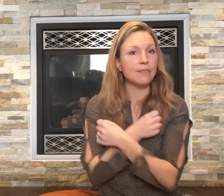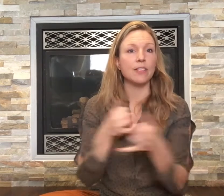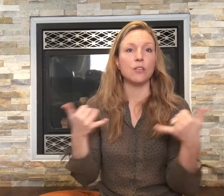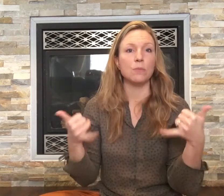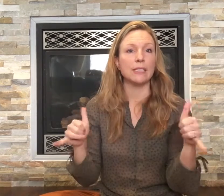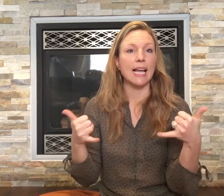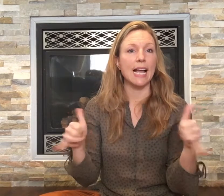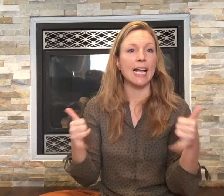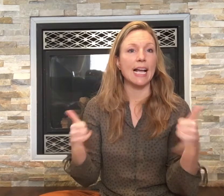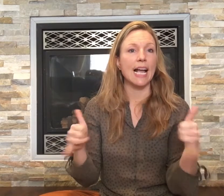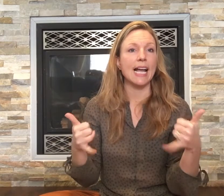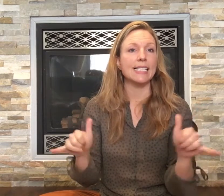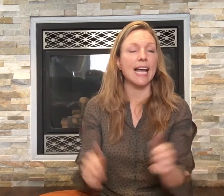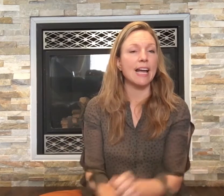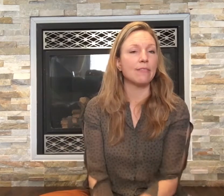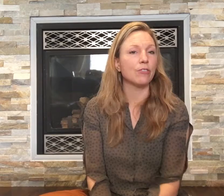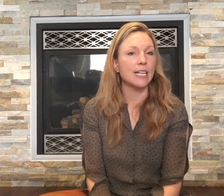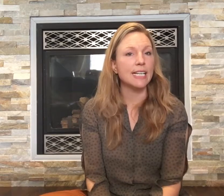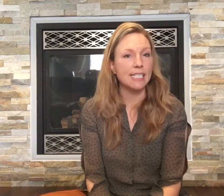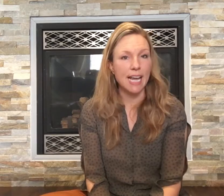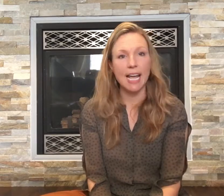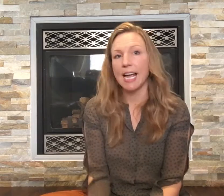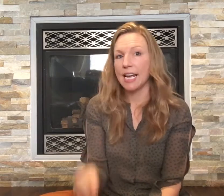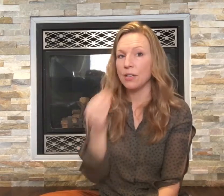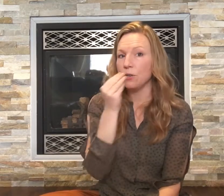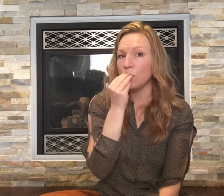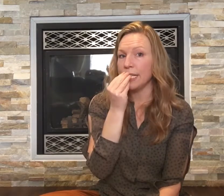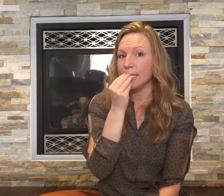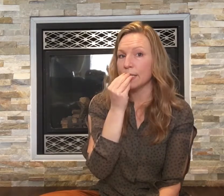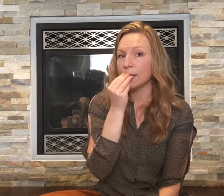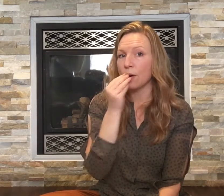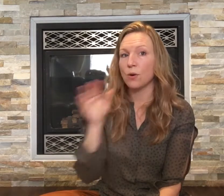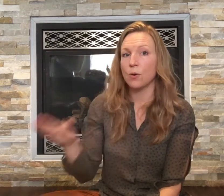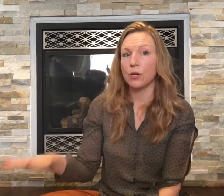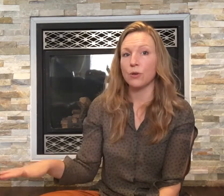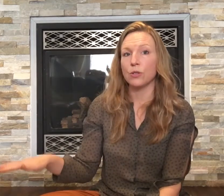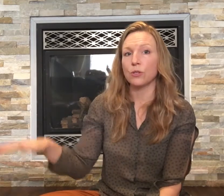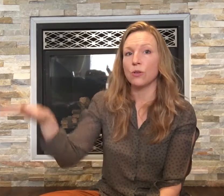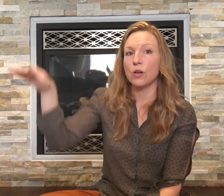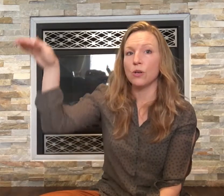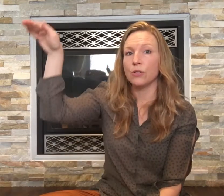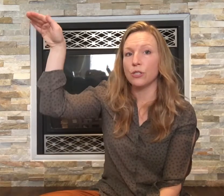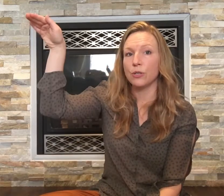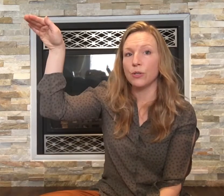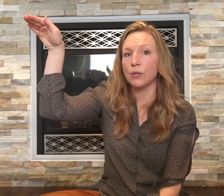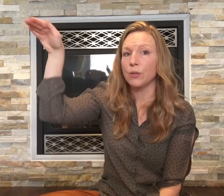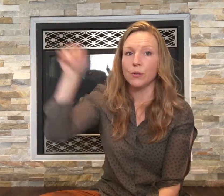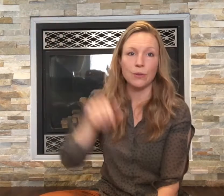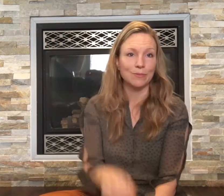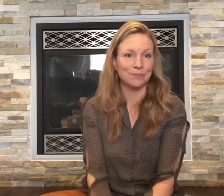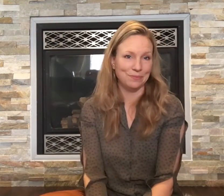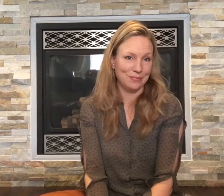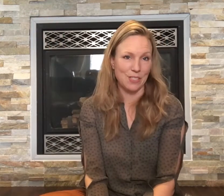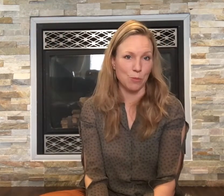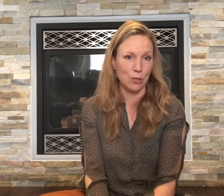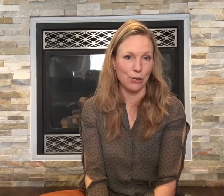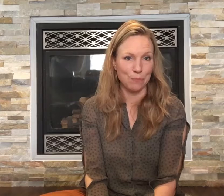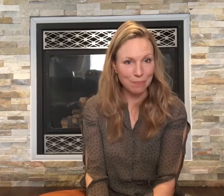you play, and every day you eat so you'll grow too. Super cute. All